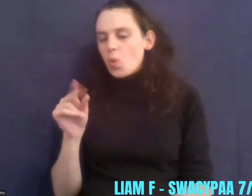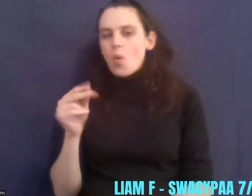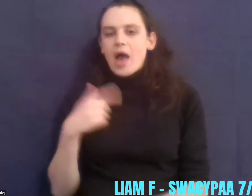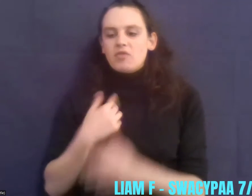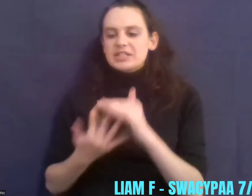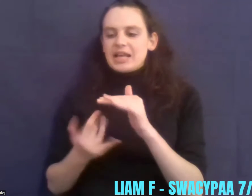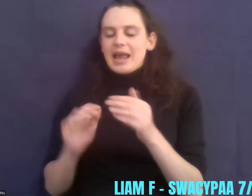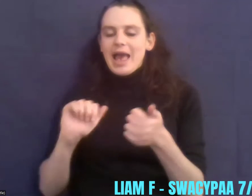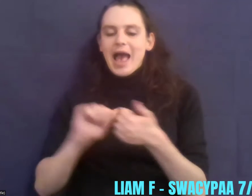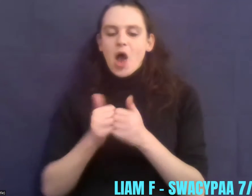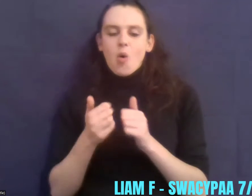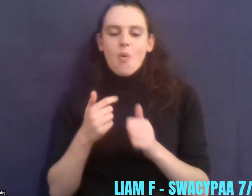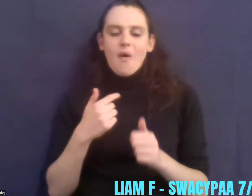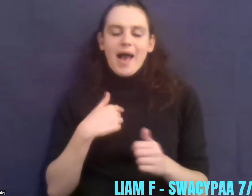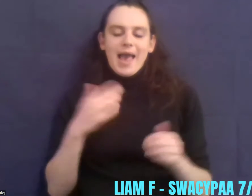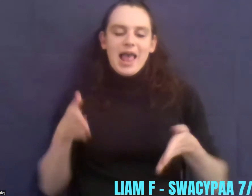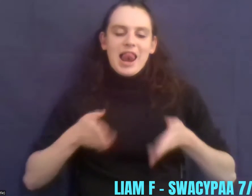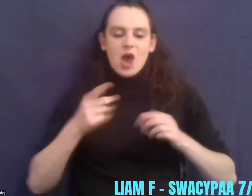yeah, I